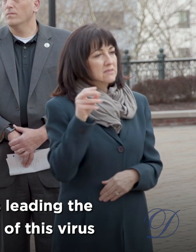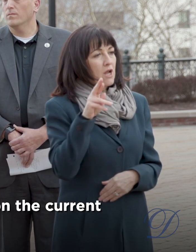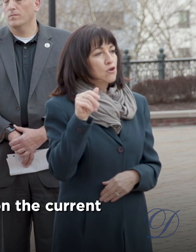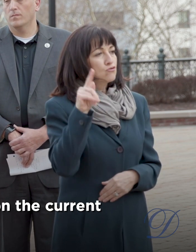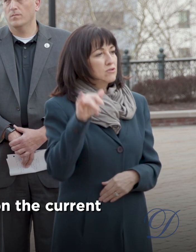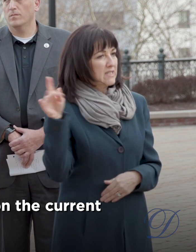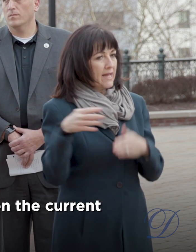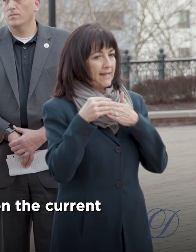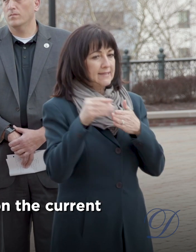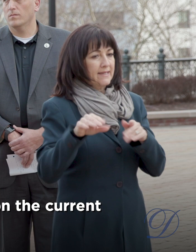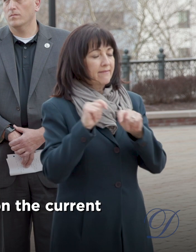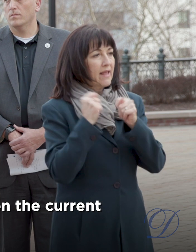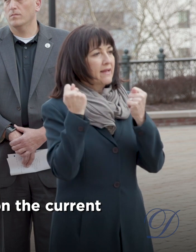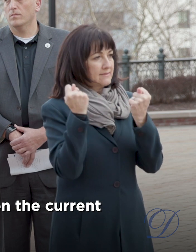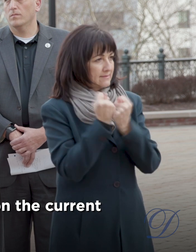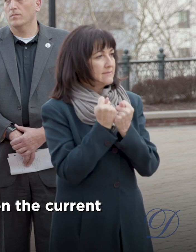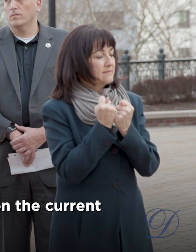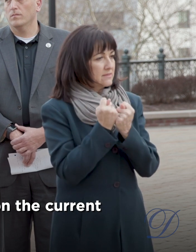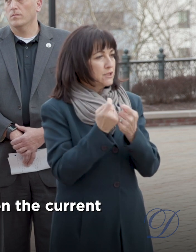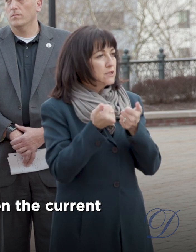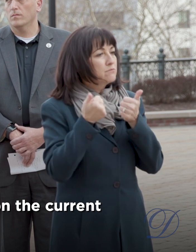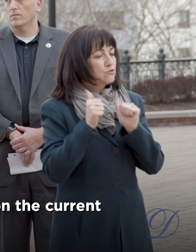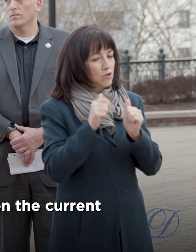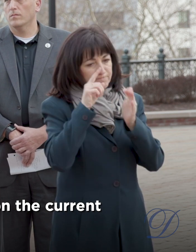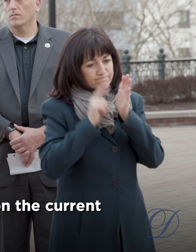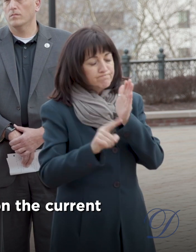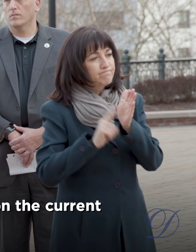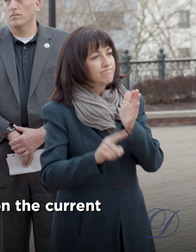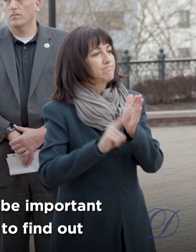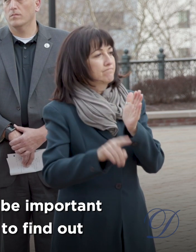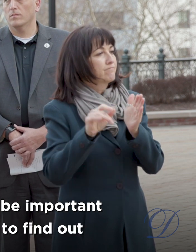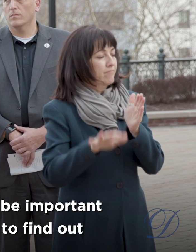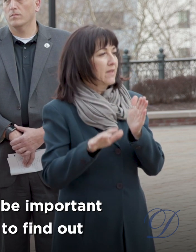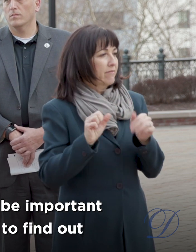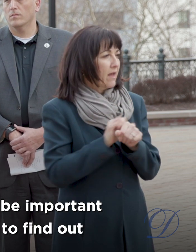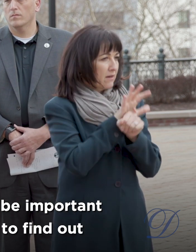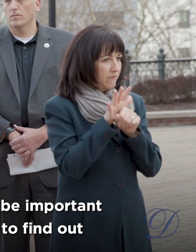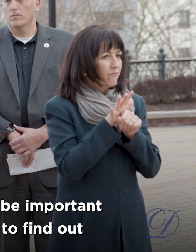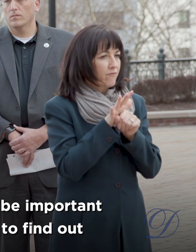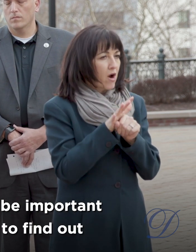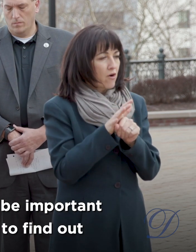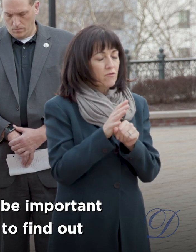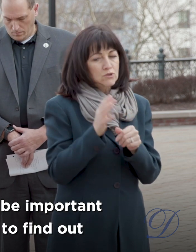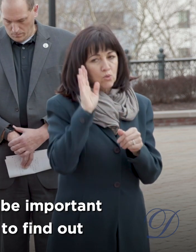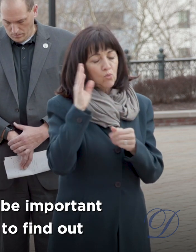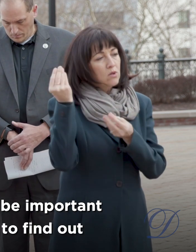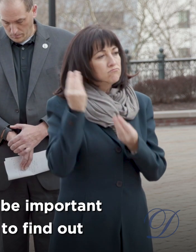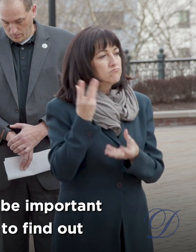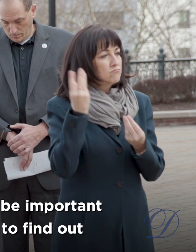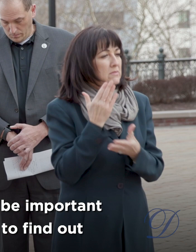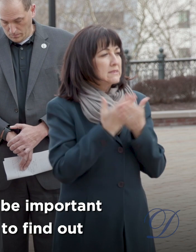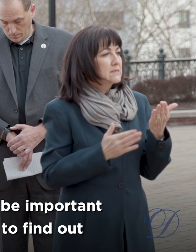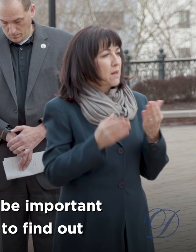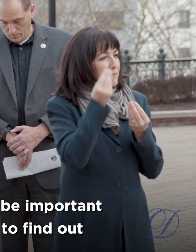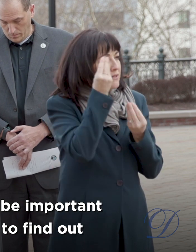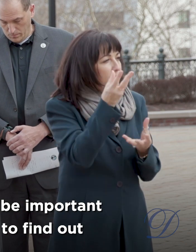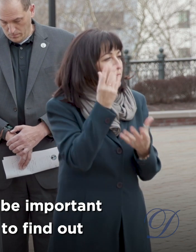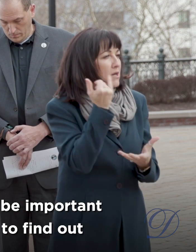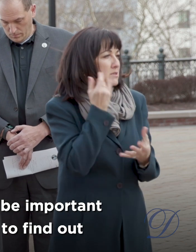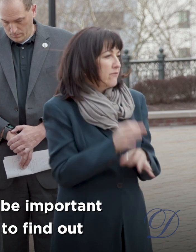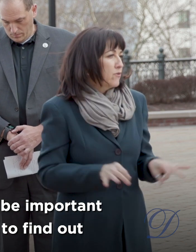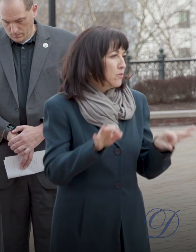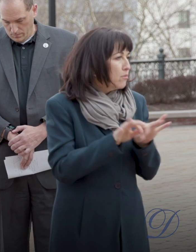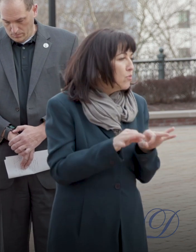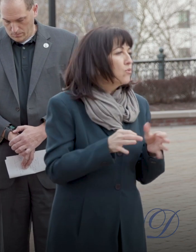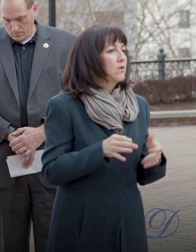of this virus, but also will give us an update on the current number of cases and some information that may be important if you have questions